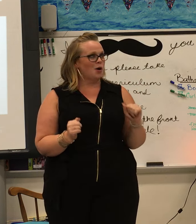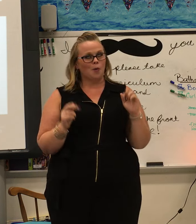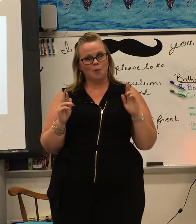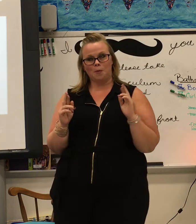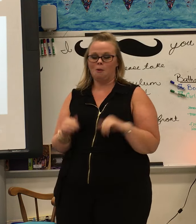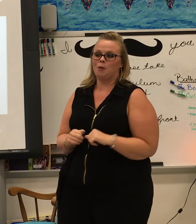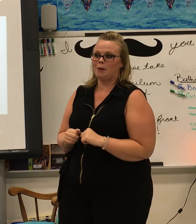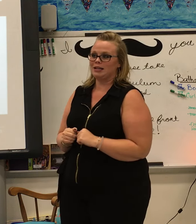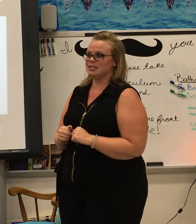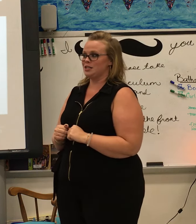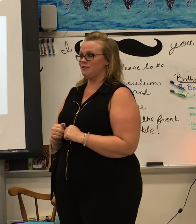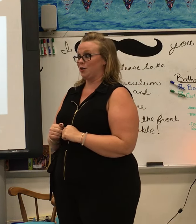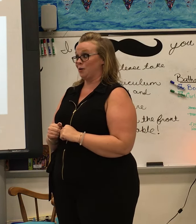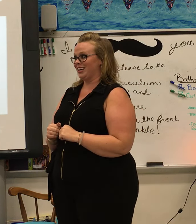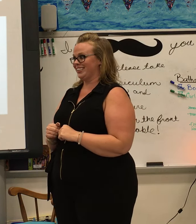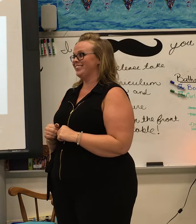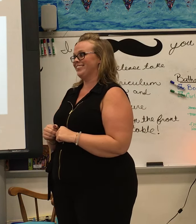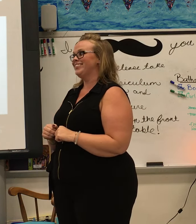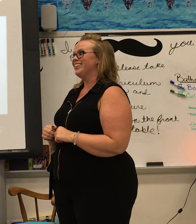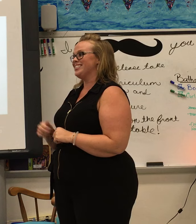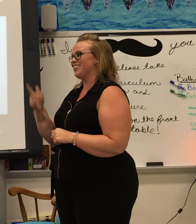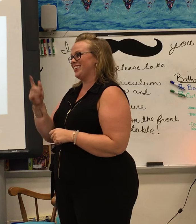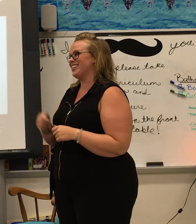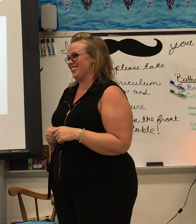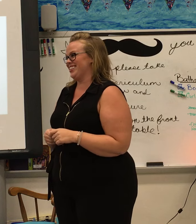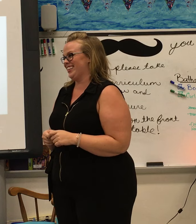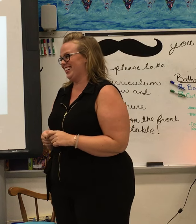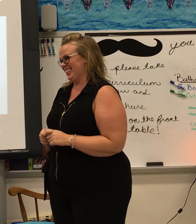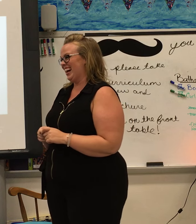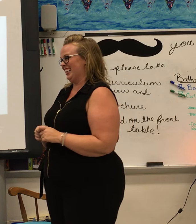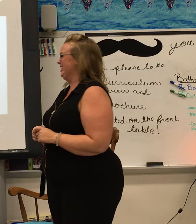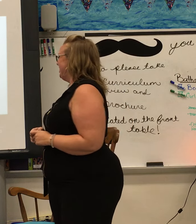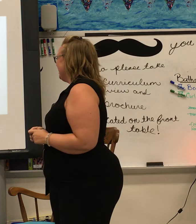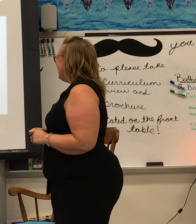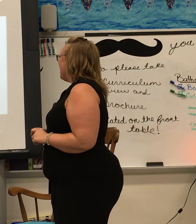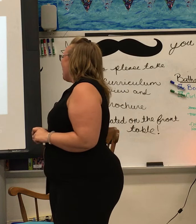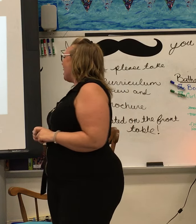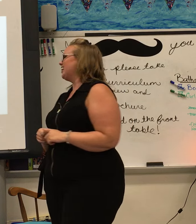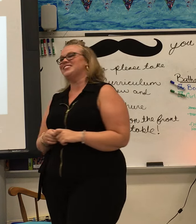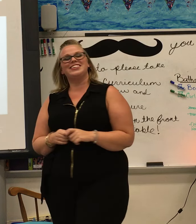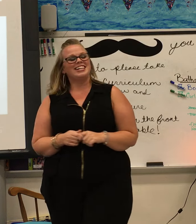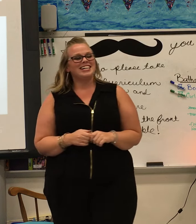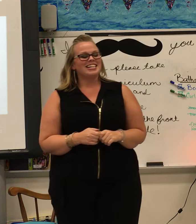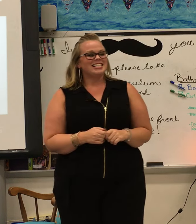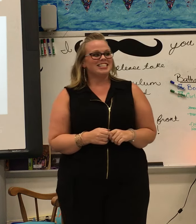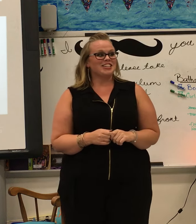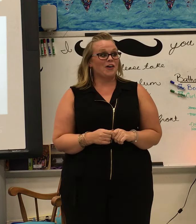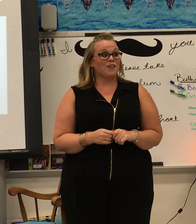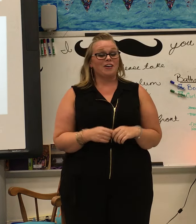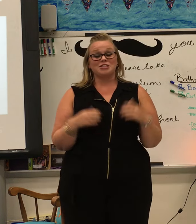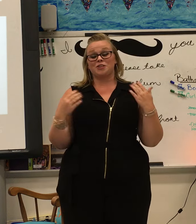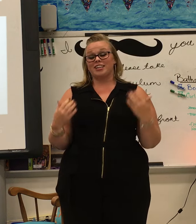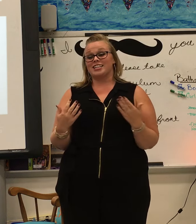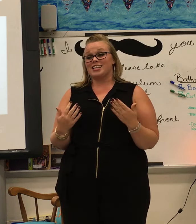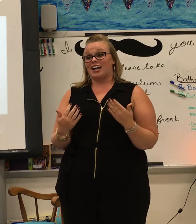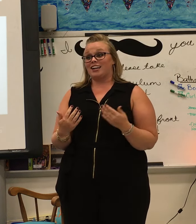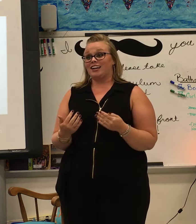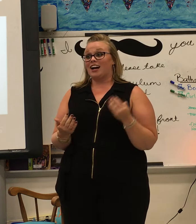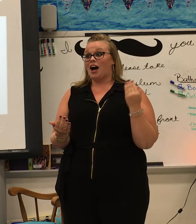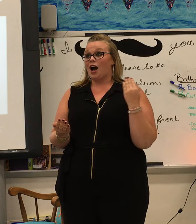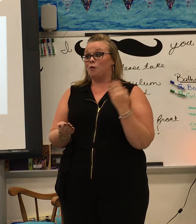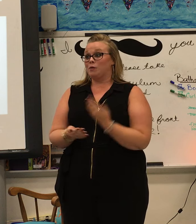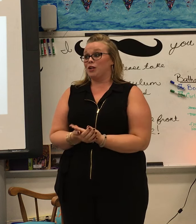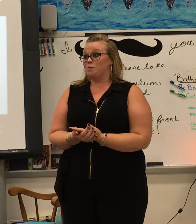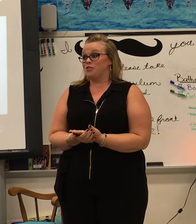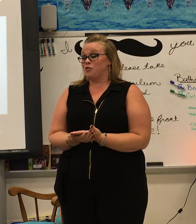In South Africa. We're waiting to see if that'll work. Is that what you guys are thinking? Yeah. So it's really